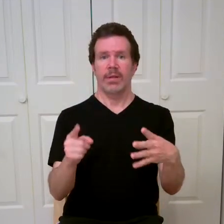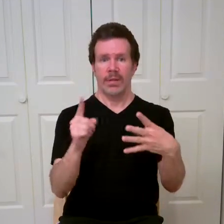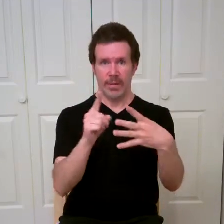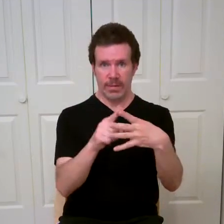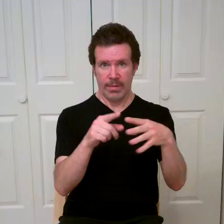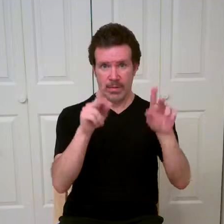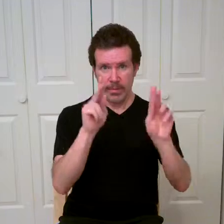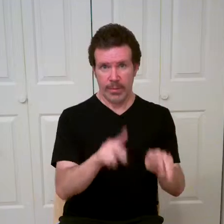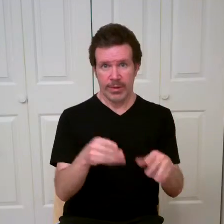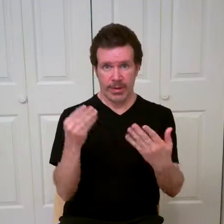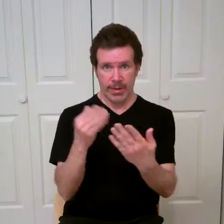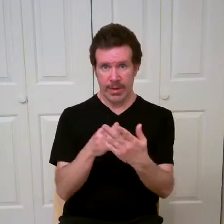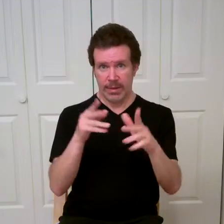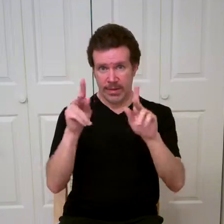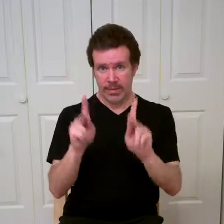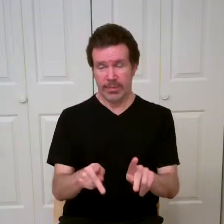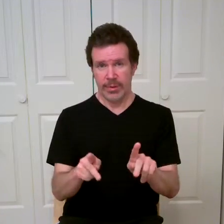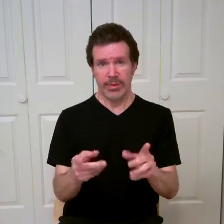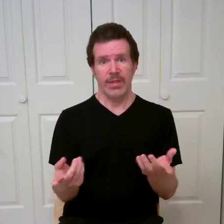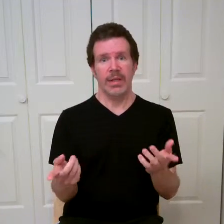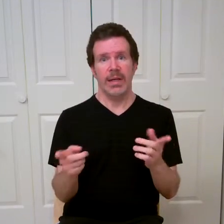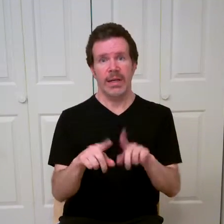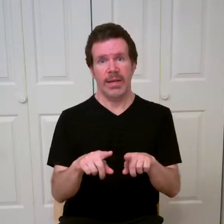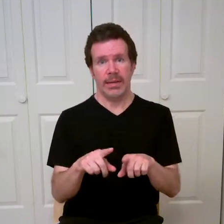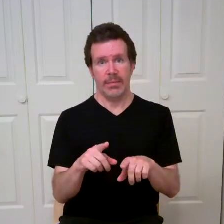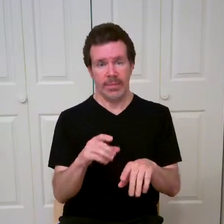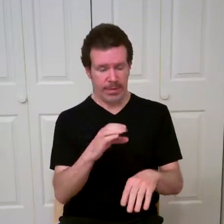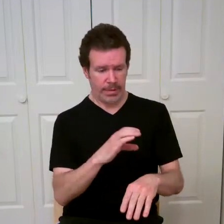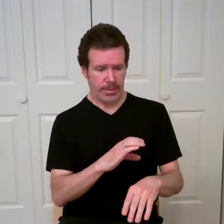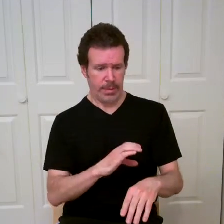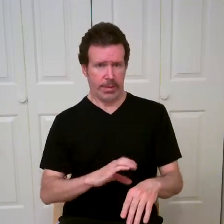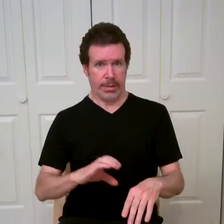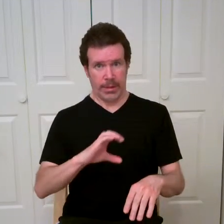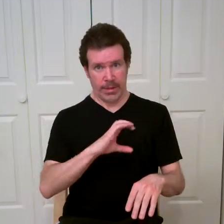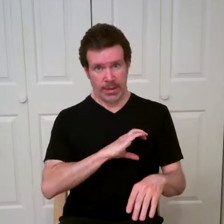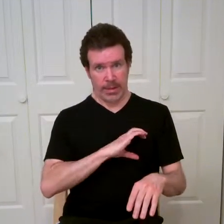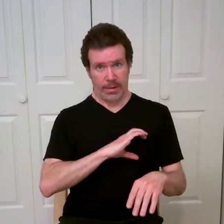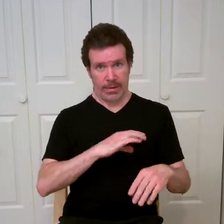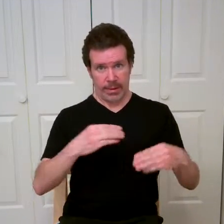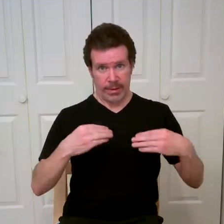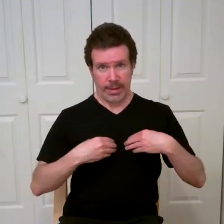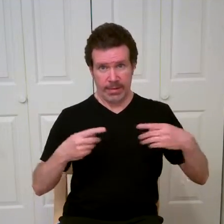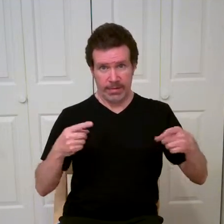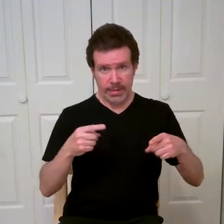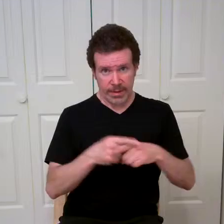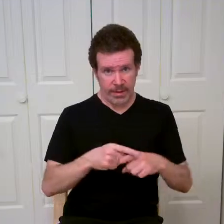Person versus person is when 2 or more characters have a conflict with each other.